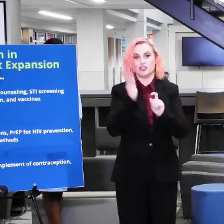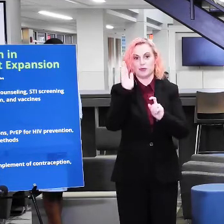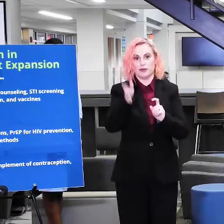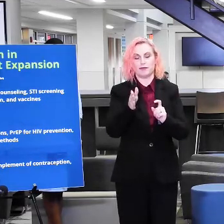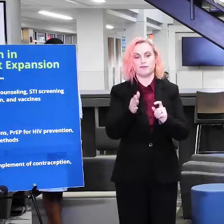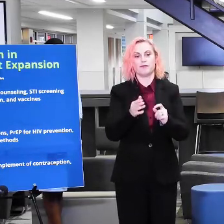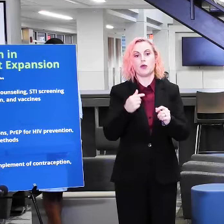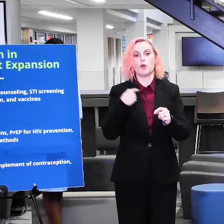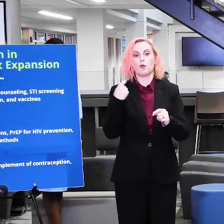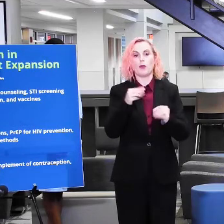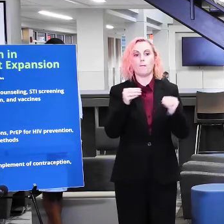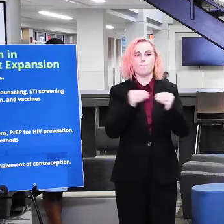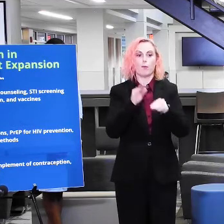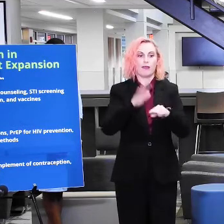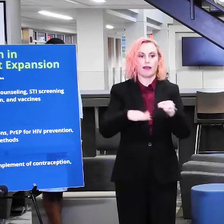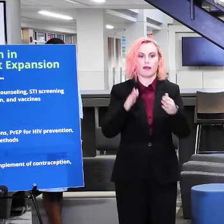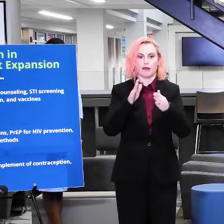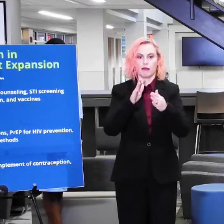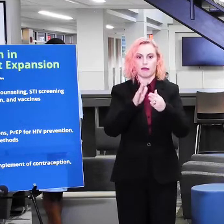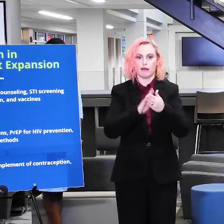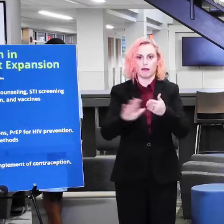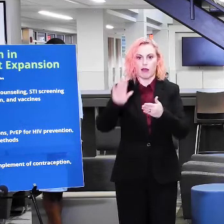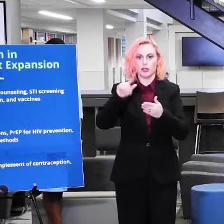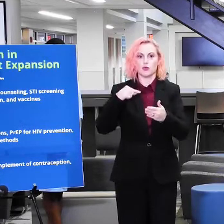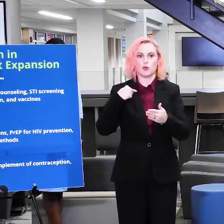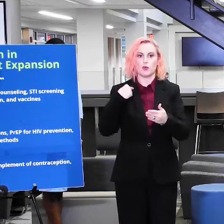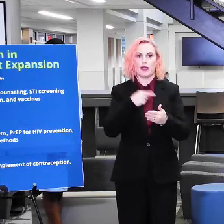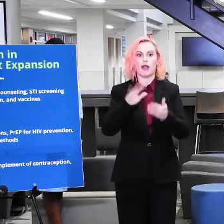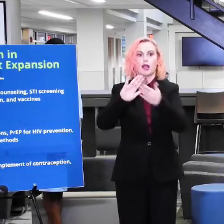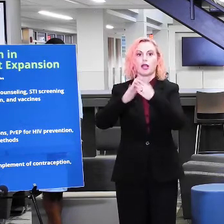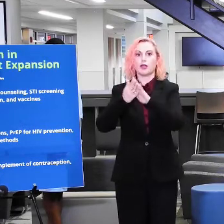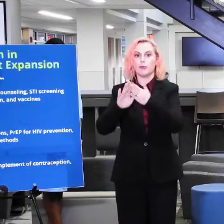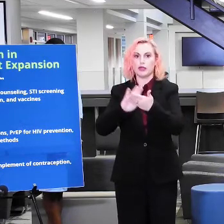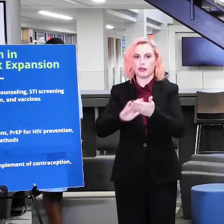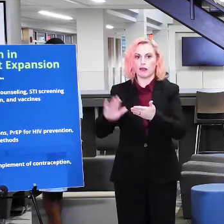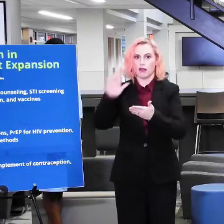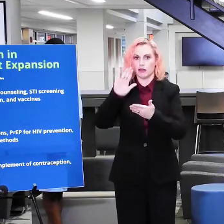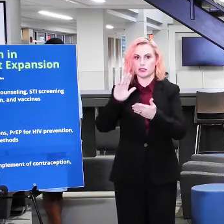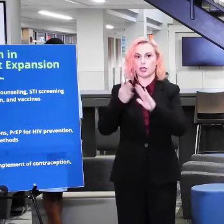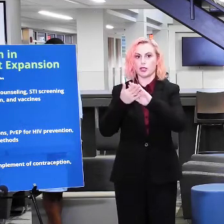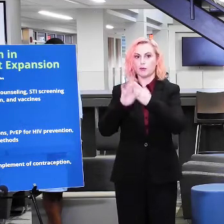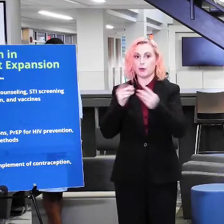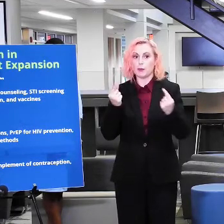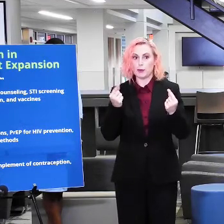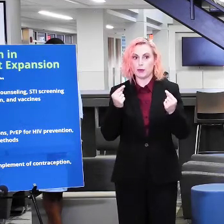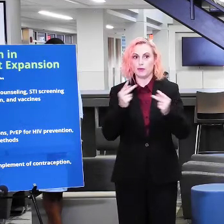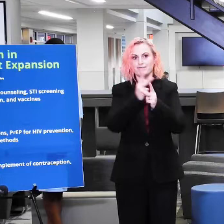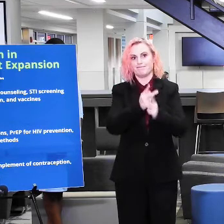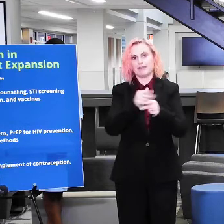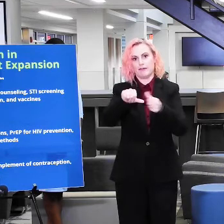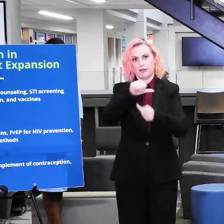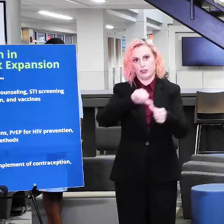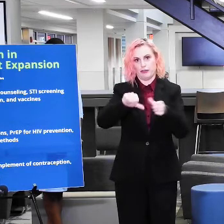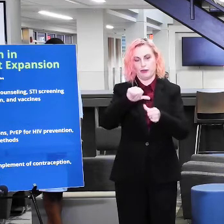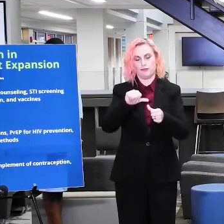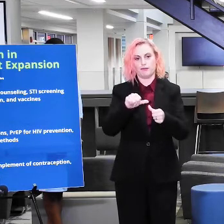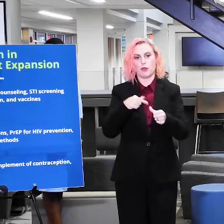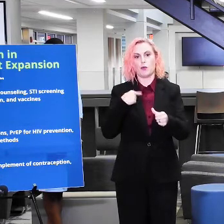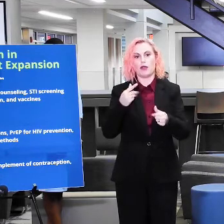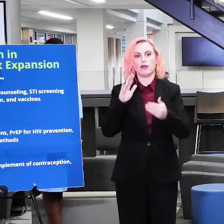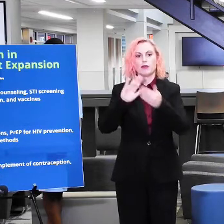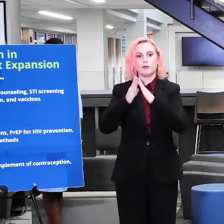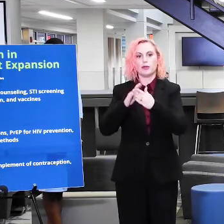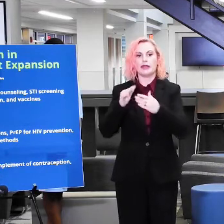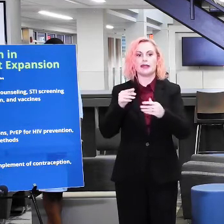college. We're a community college, and communities take care of each other. We're a community that has members of